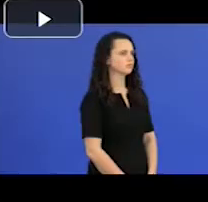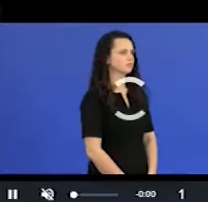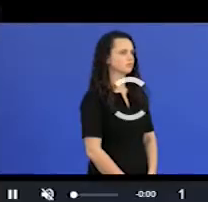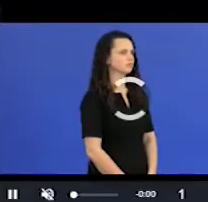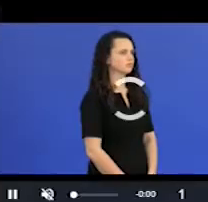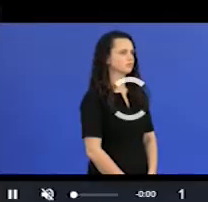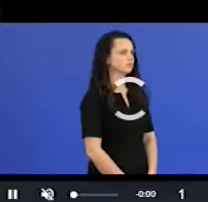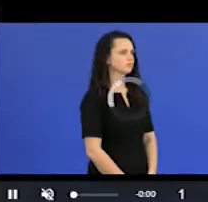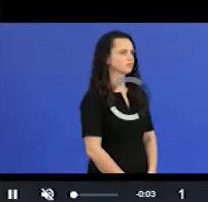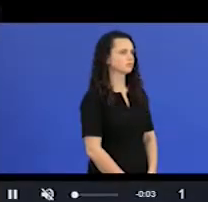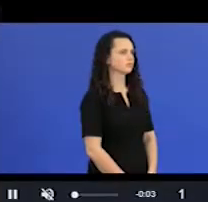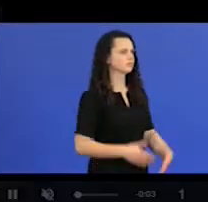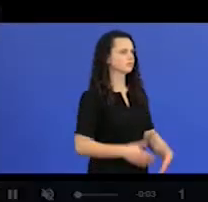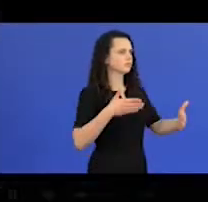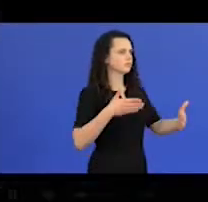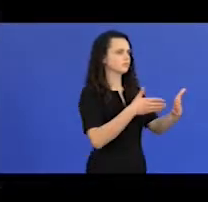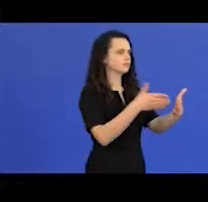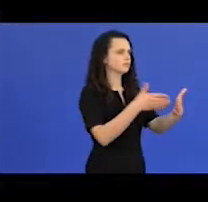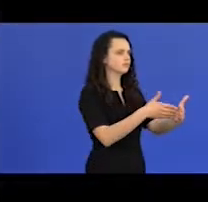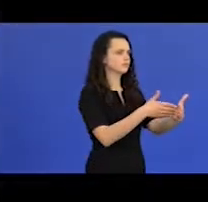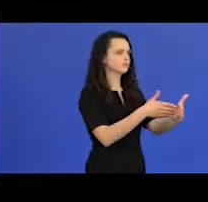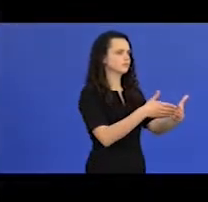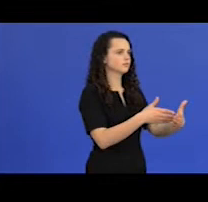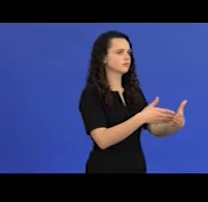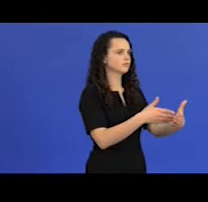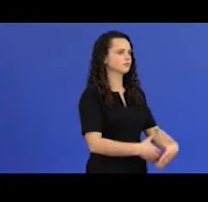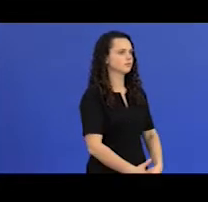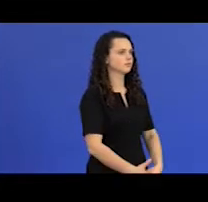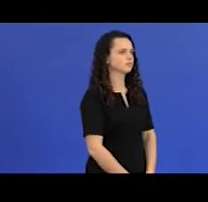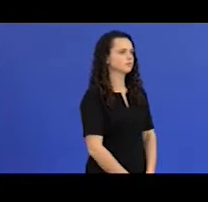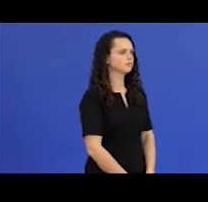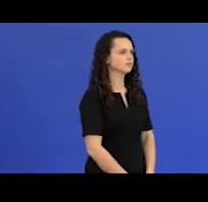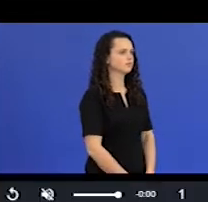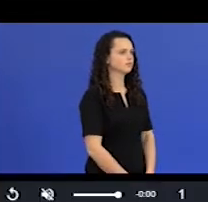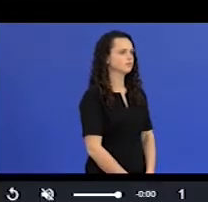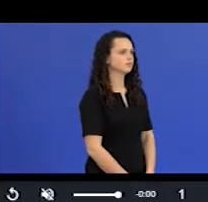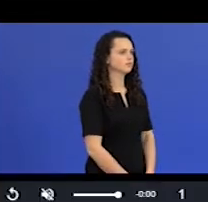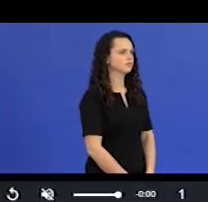to finish up for the next session. So let's look at the last one, or the second last one.